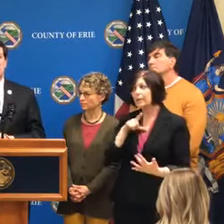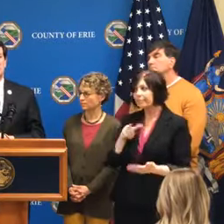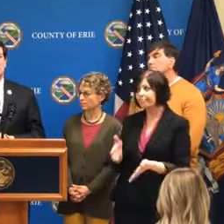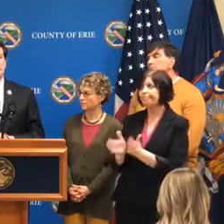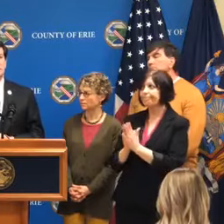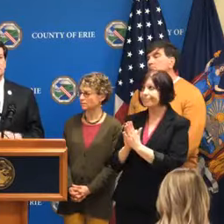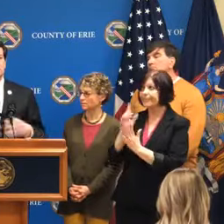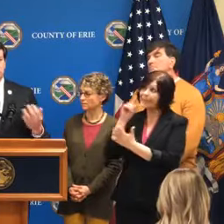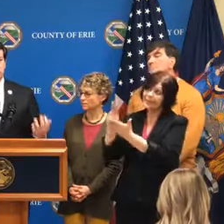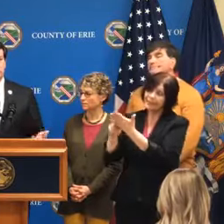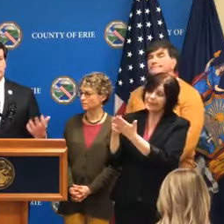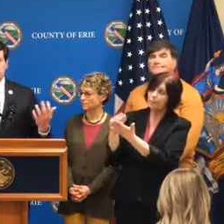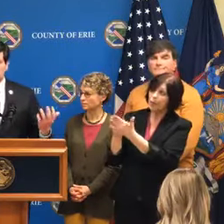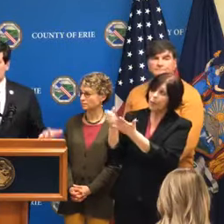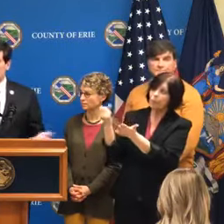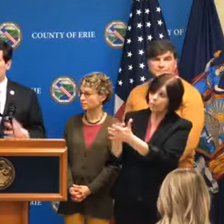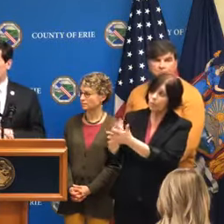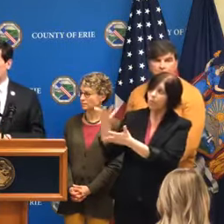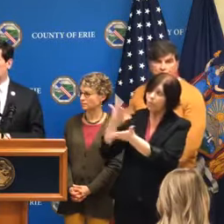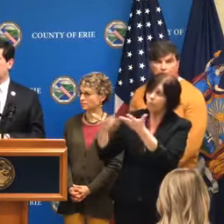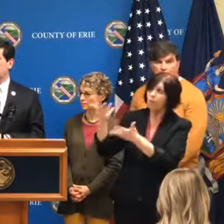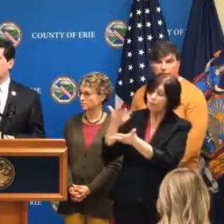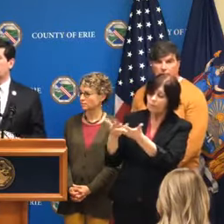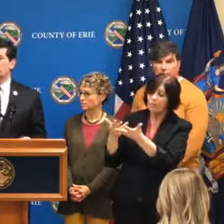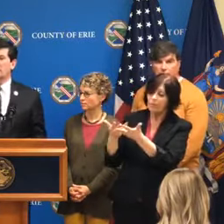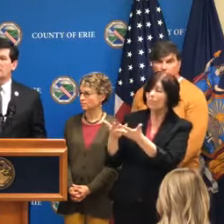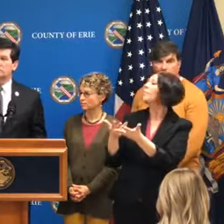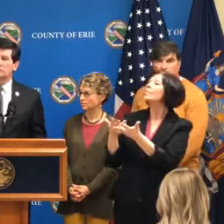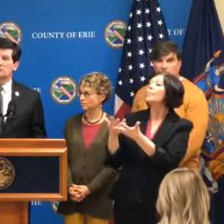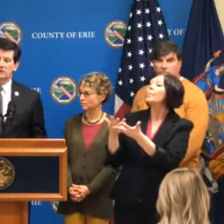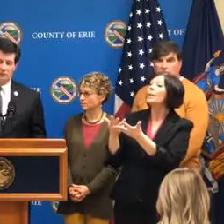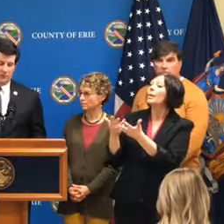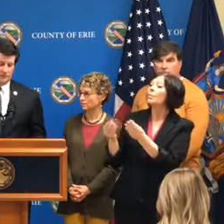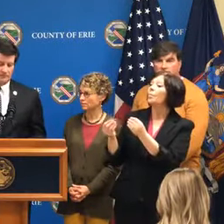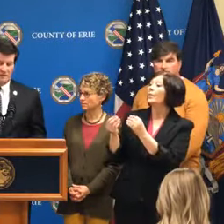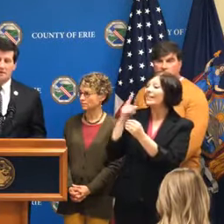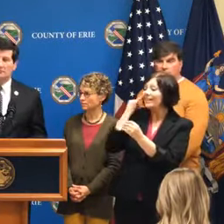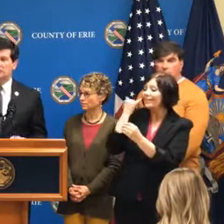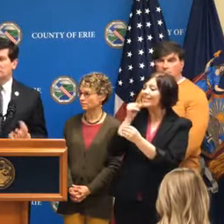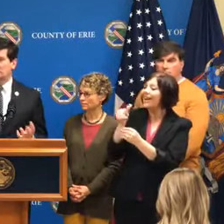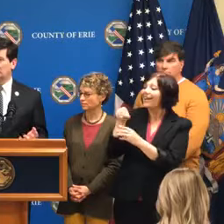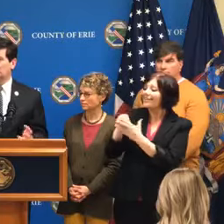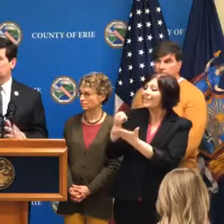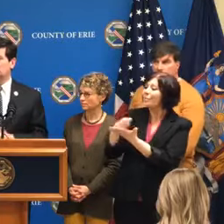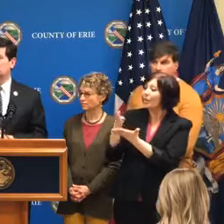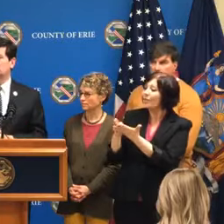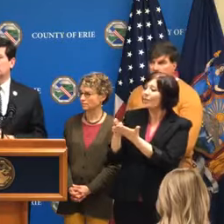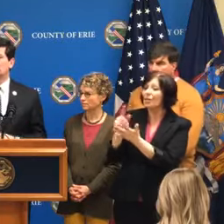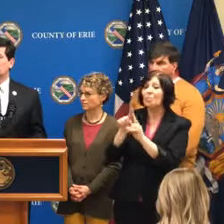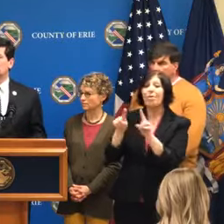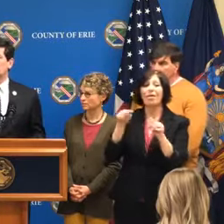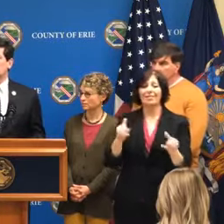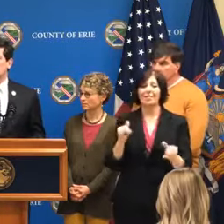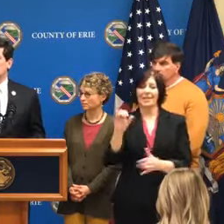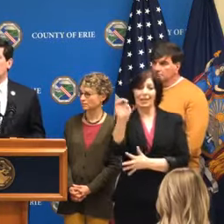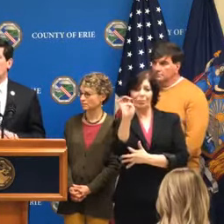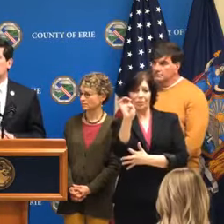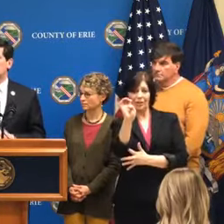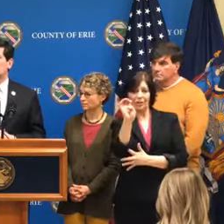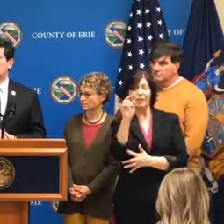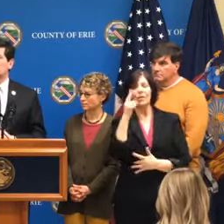for a contract to approve and do purchasing and things like that above and beyond what's already in our budget. But in an emergency situation, it gives us